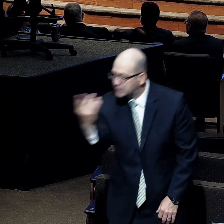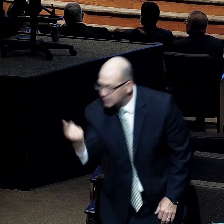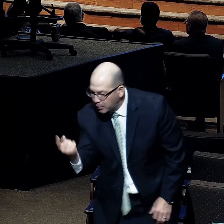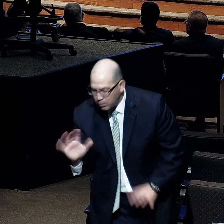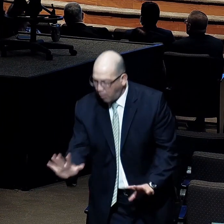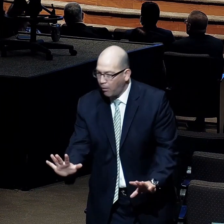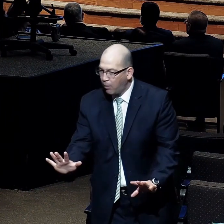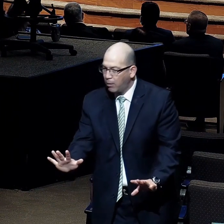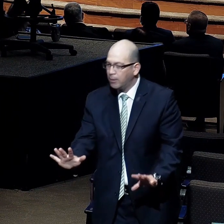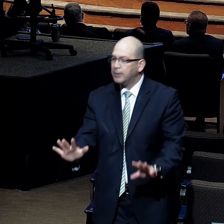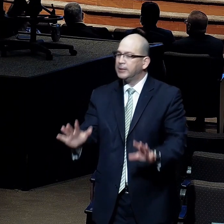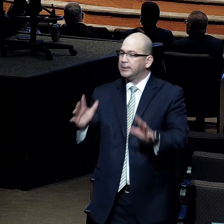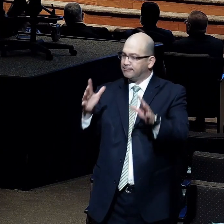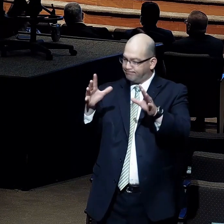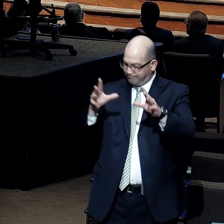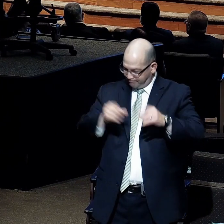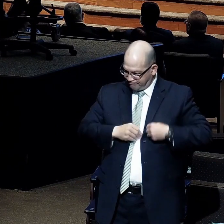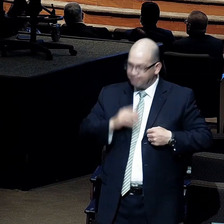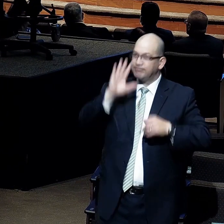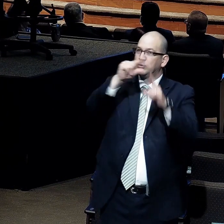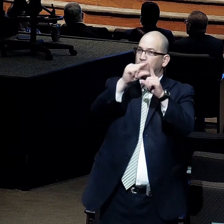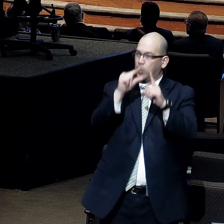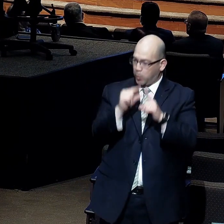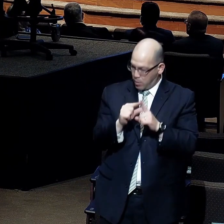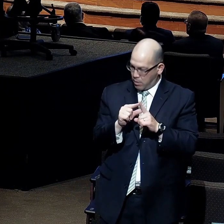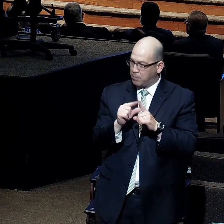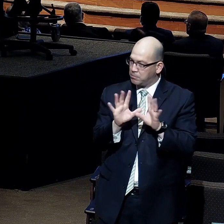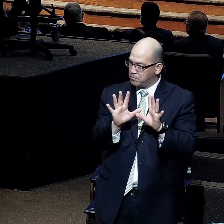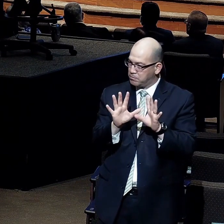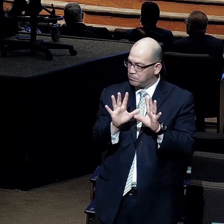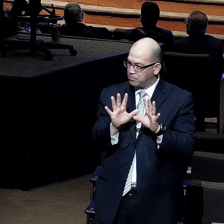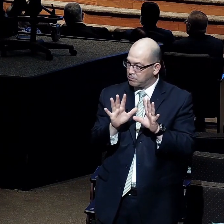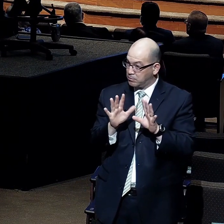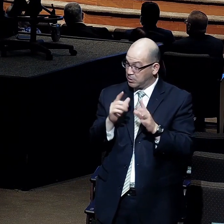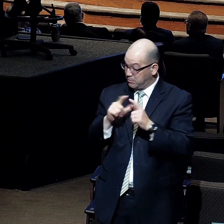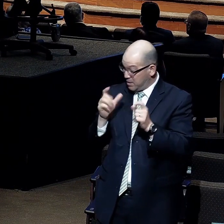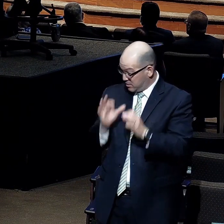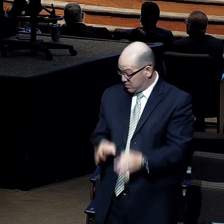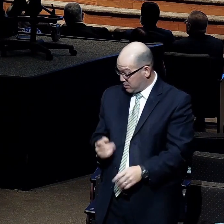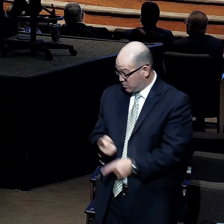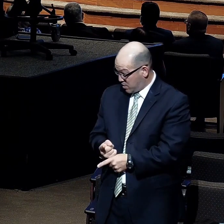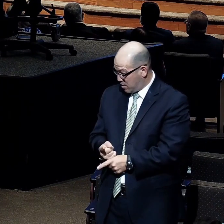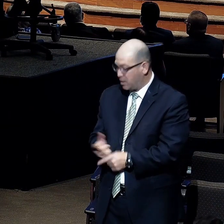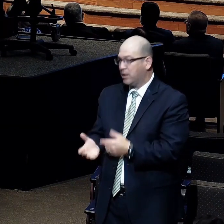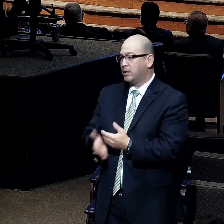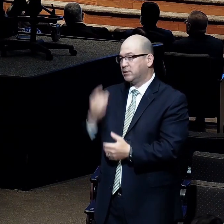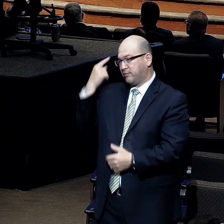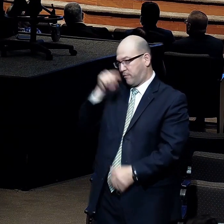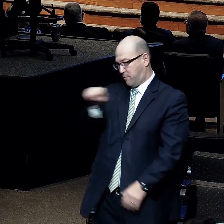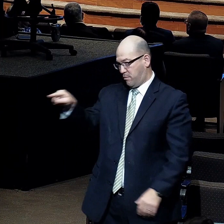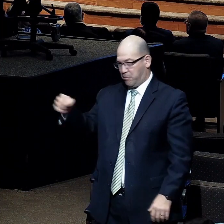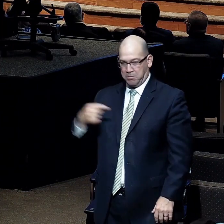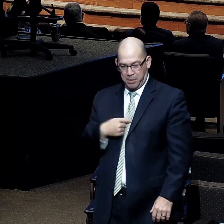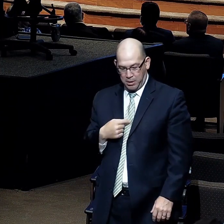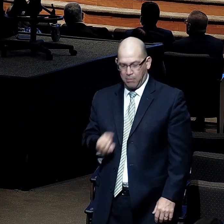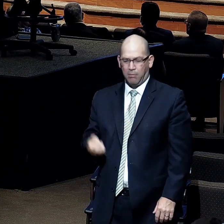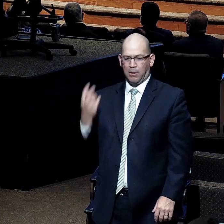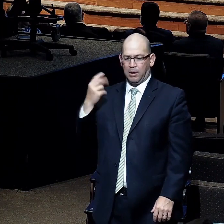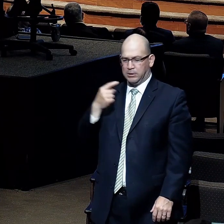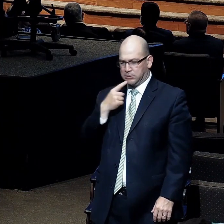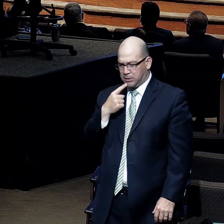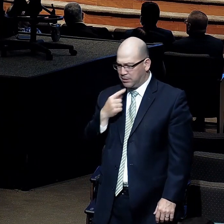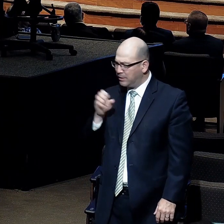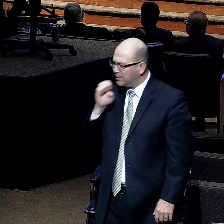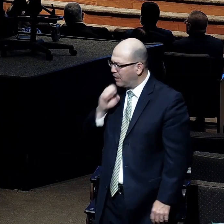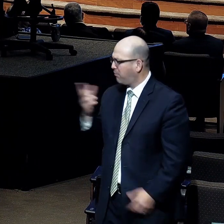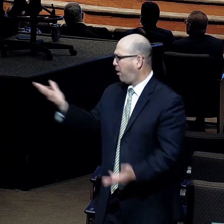what God says. That was a pretty big decision, right? And it's easy for every single one of us to look back and go, "Eve, Adam, what in